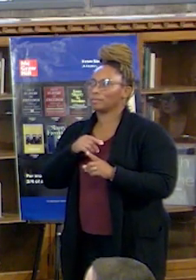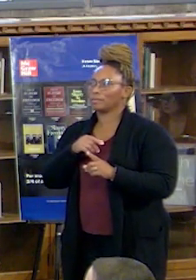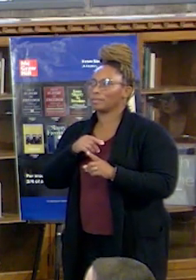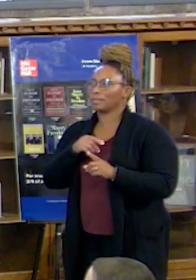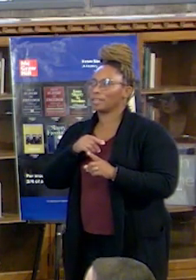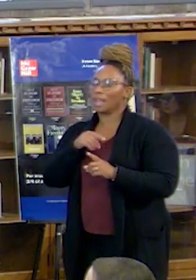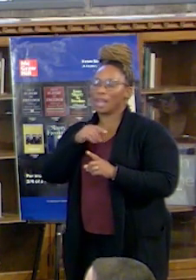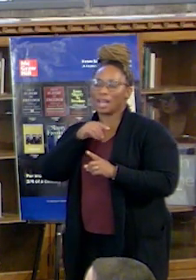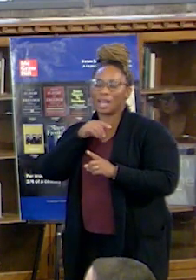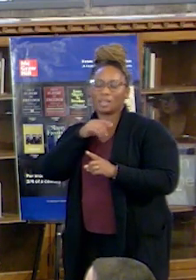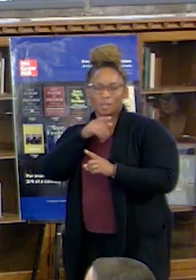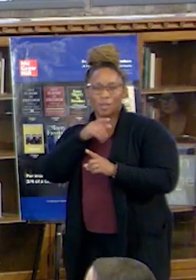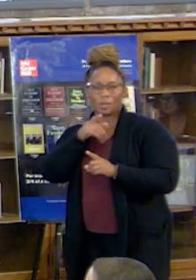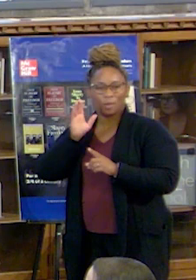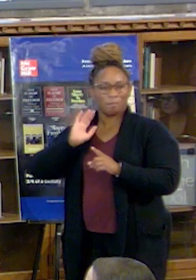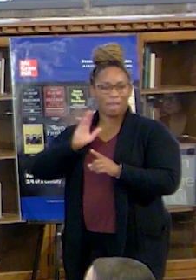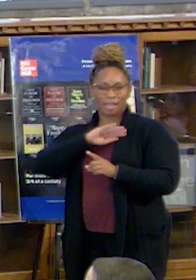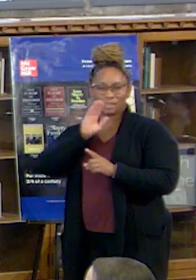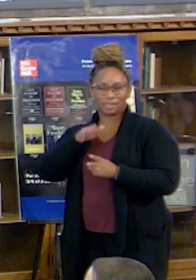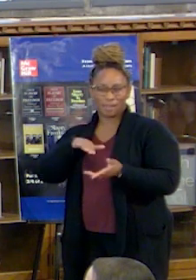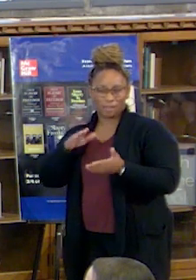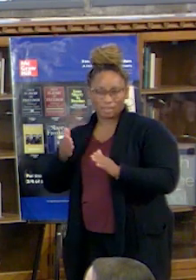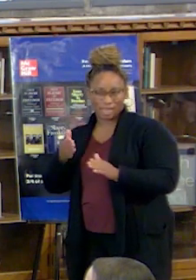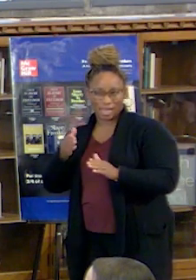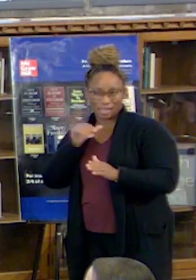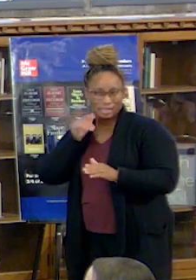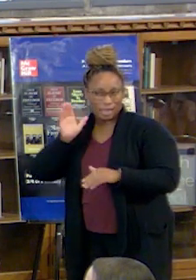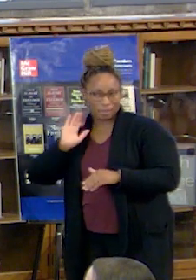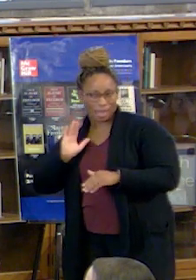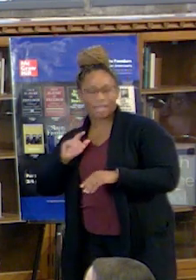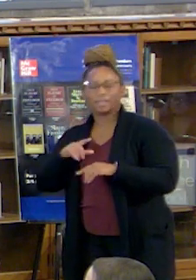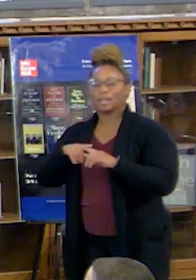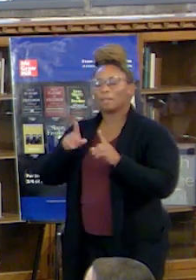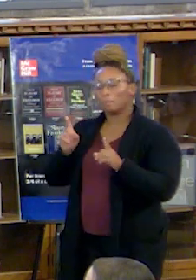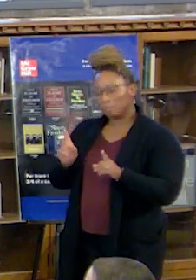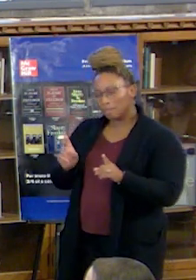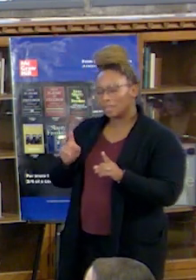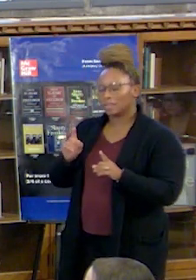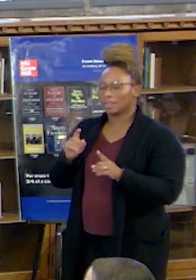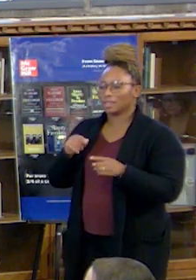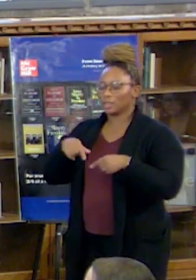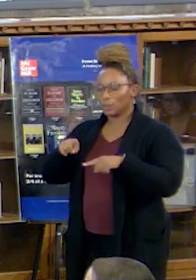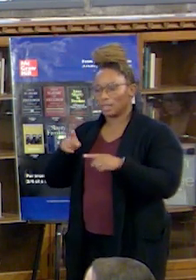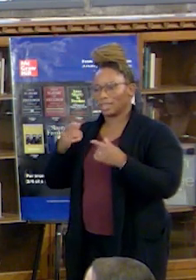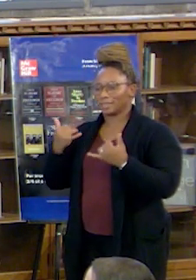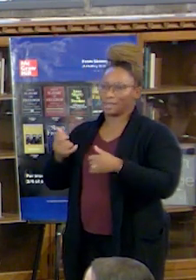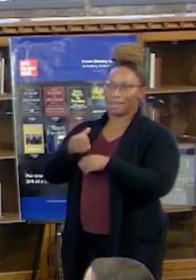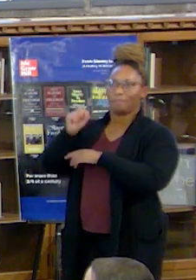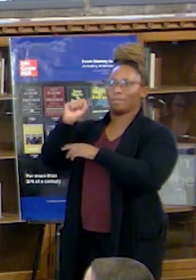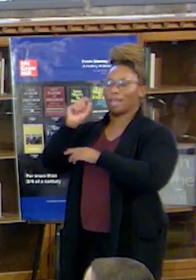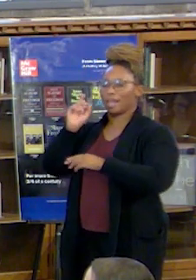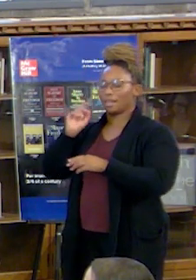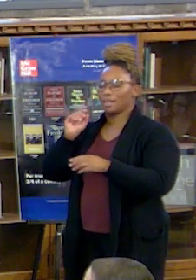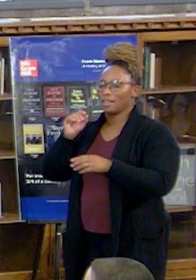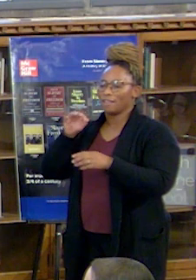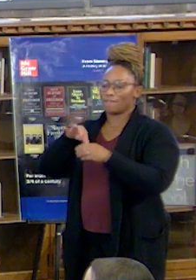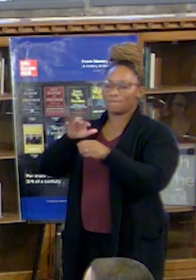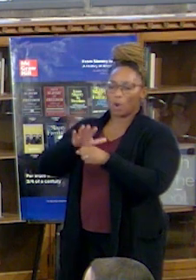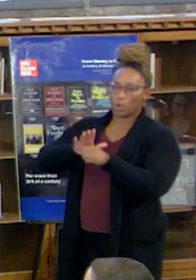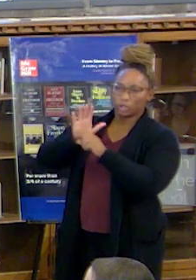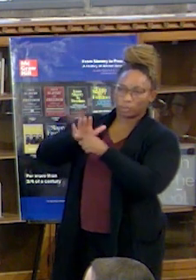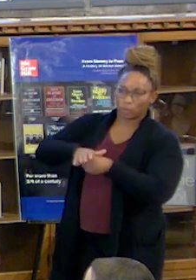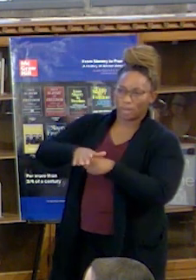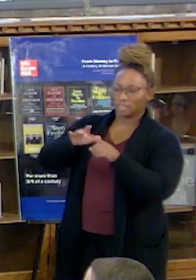that the past is never dead it's not even past although in this age of insurrection and voter suppression